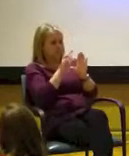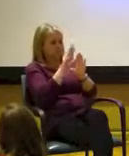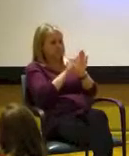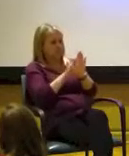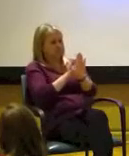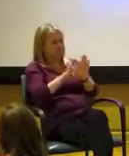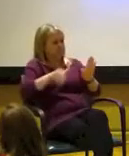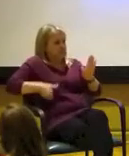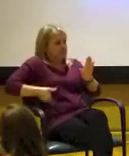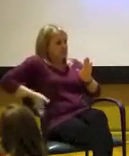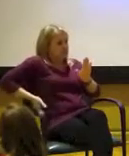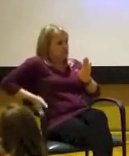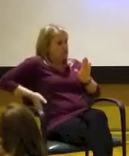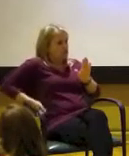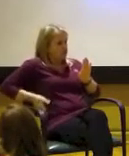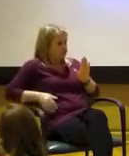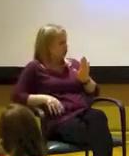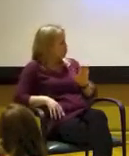in the back.